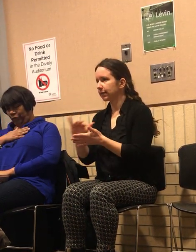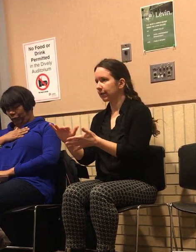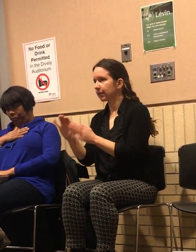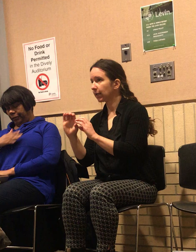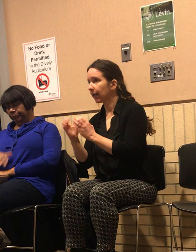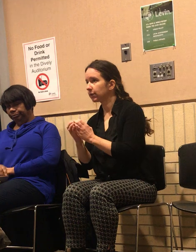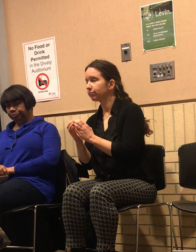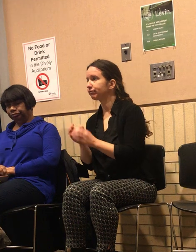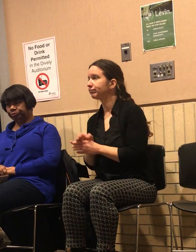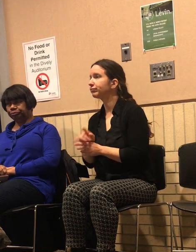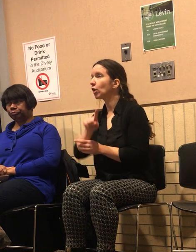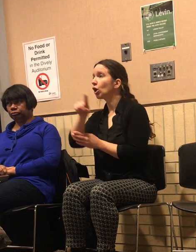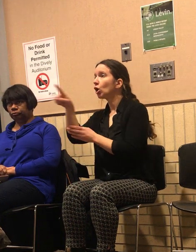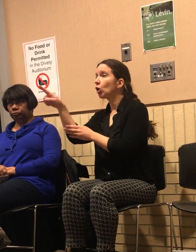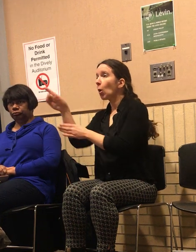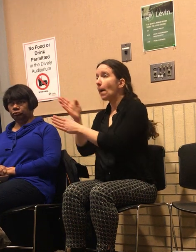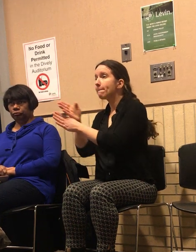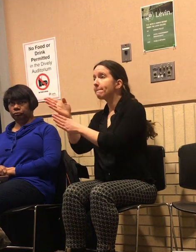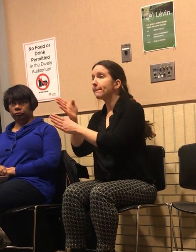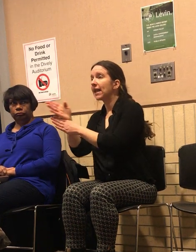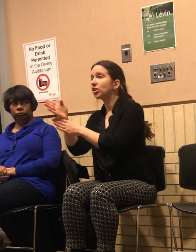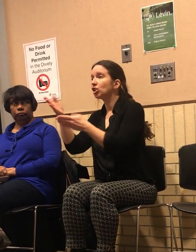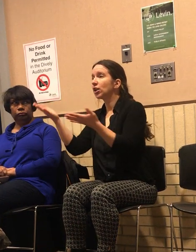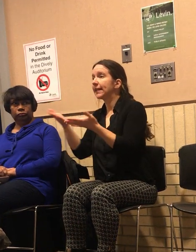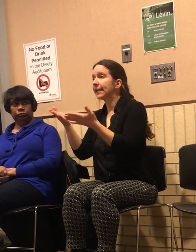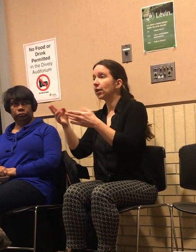your major is in this building?